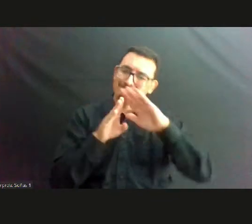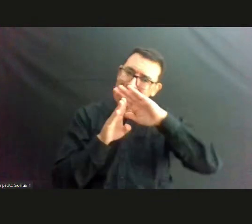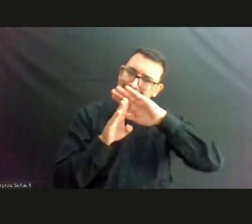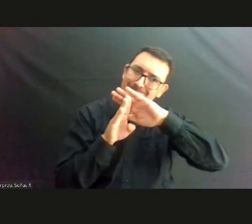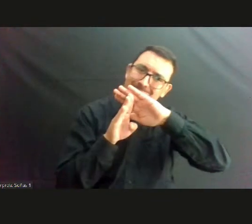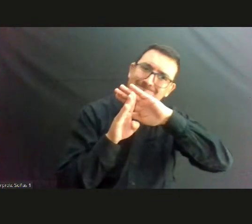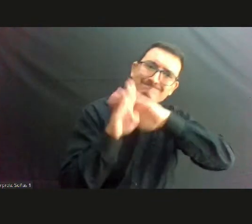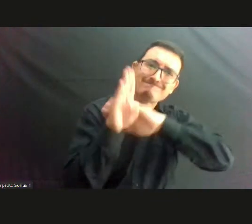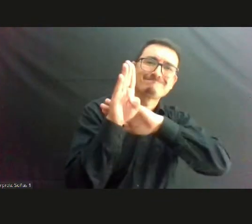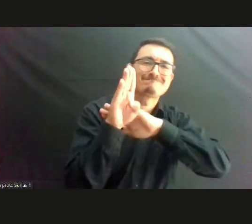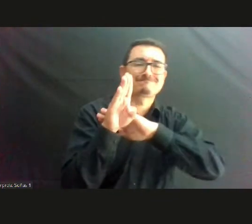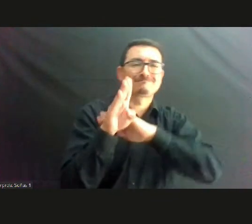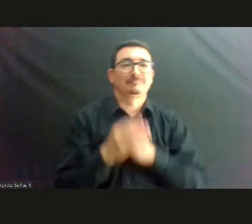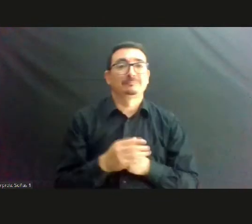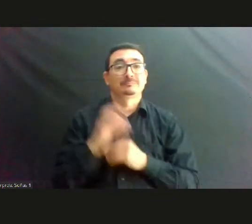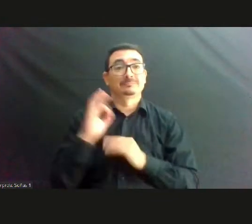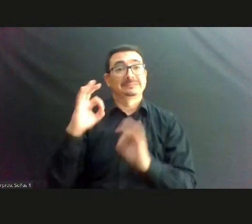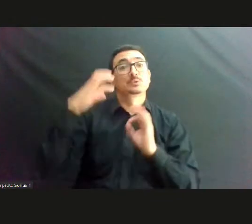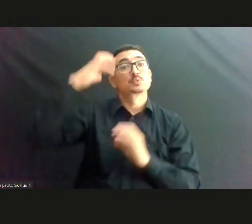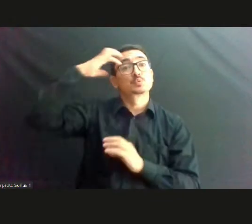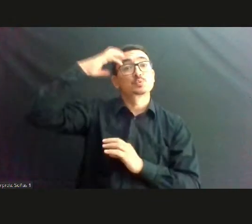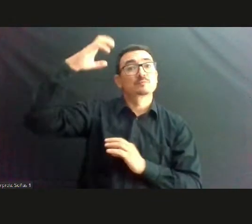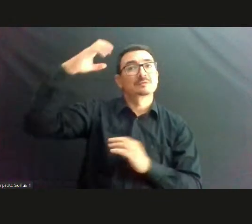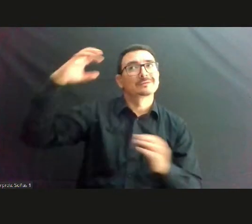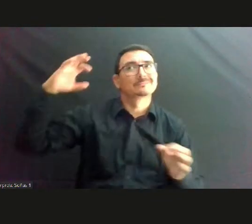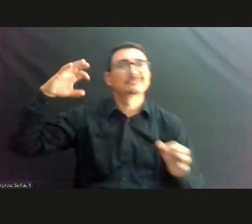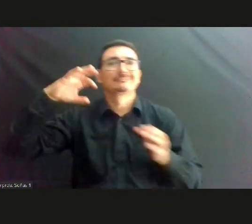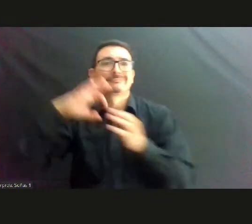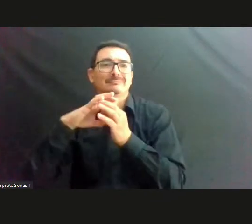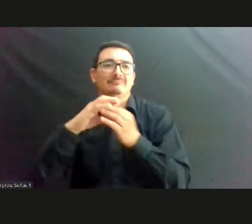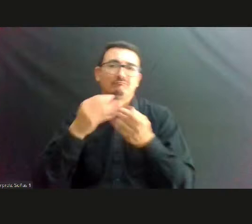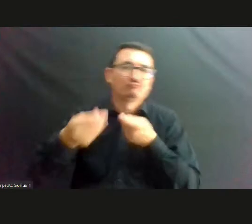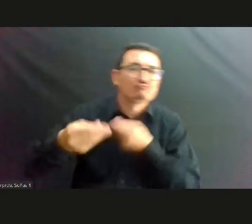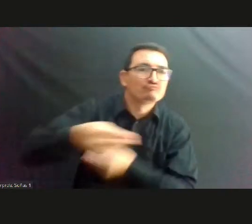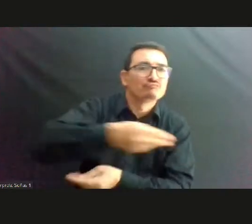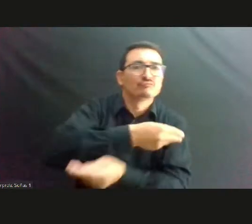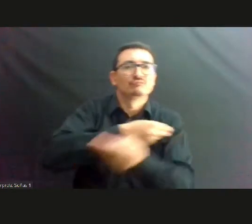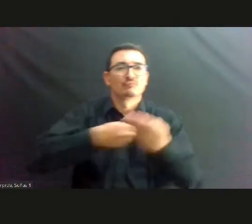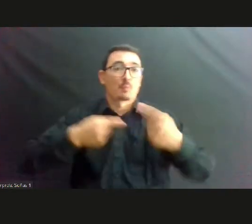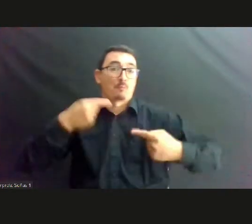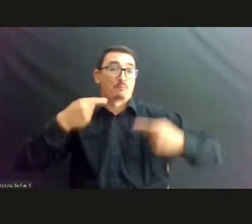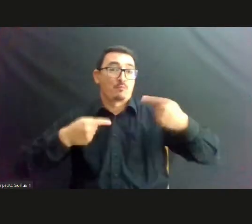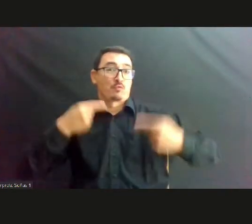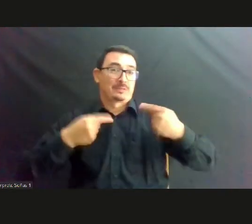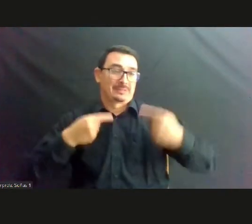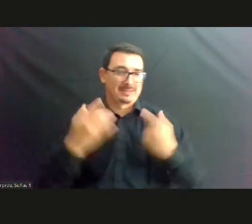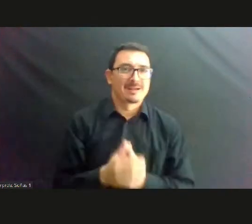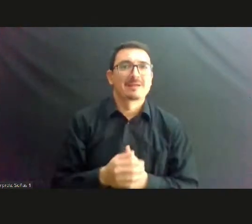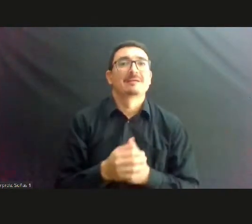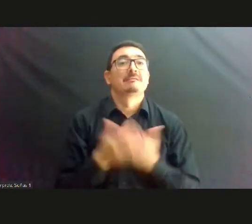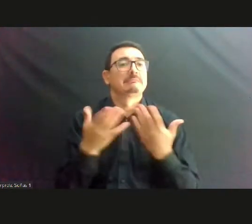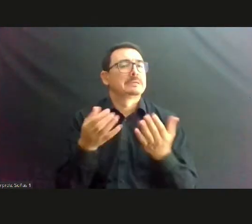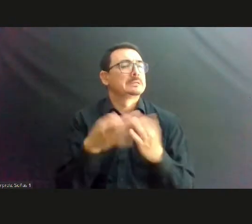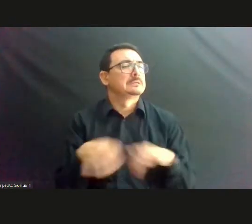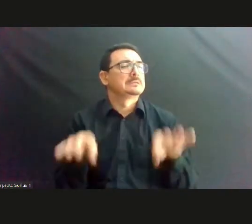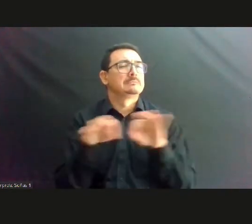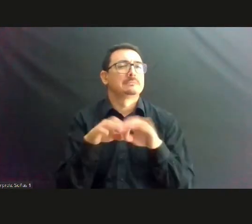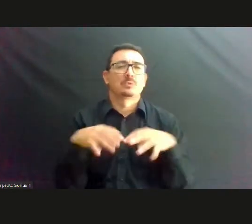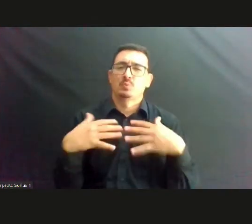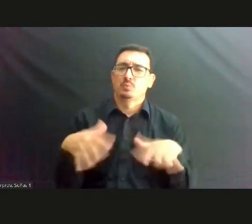relevant to materialize these potential of servicification, services, and digitalization.